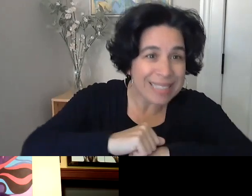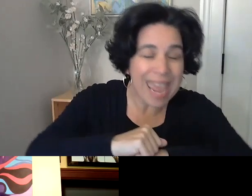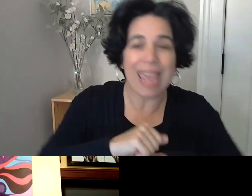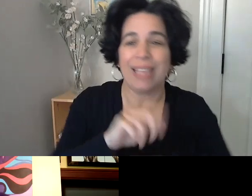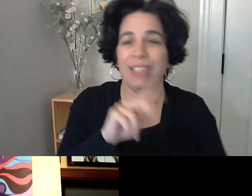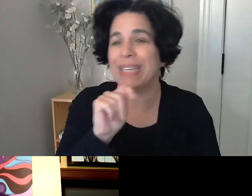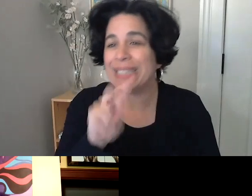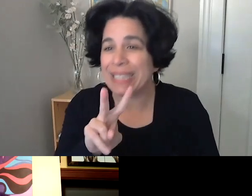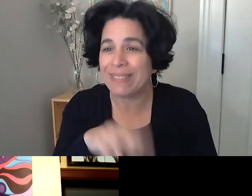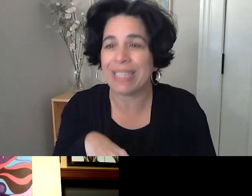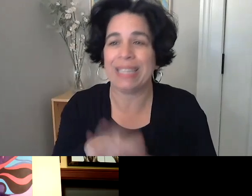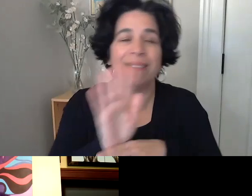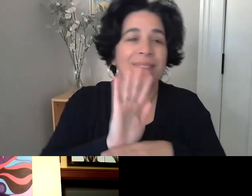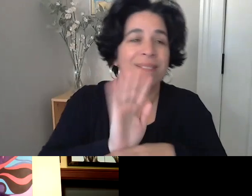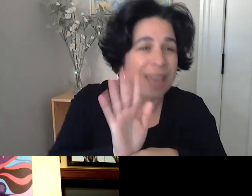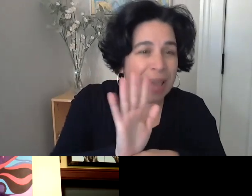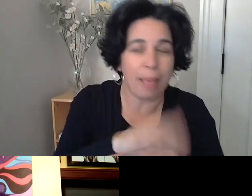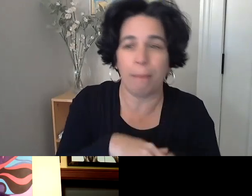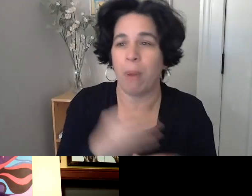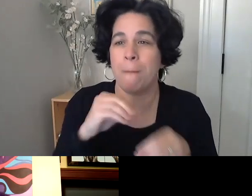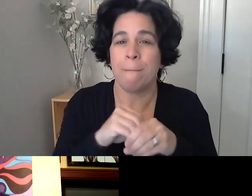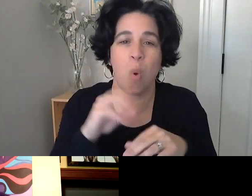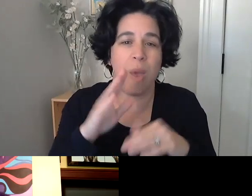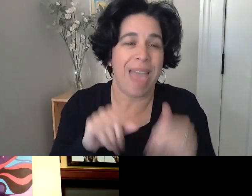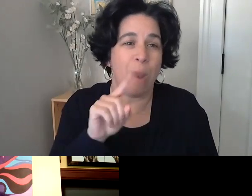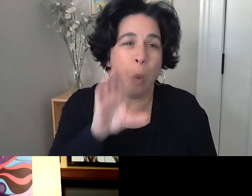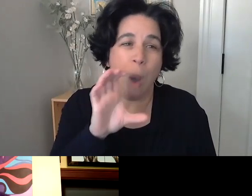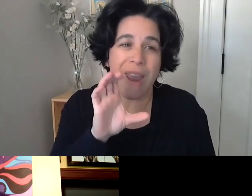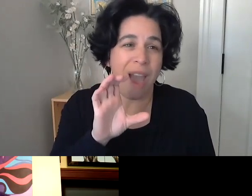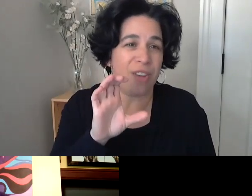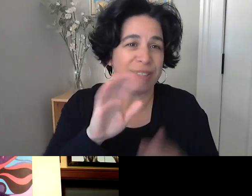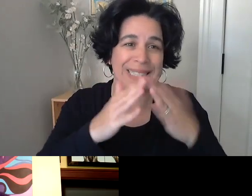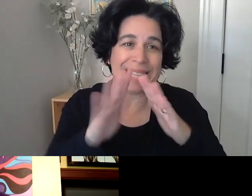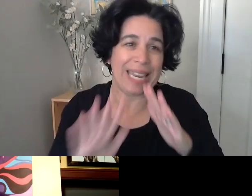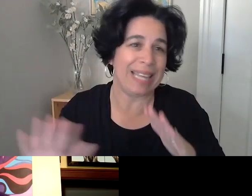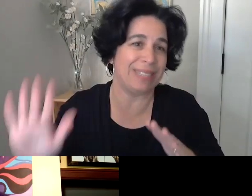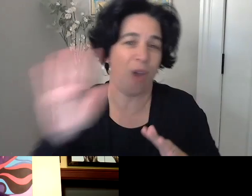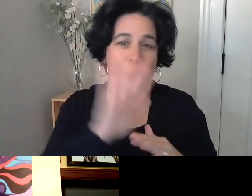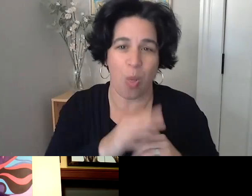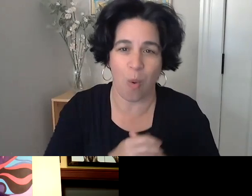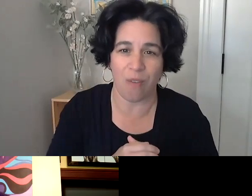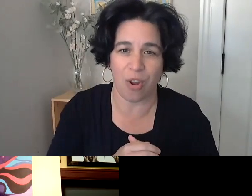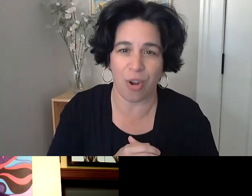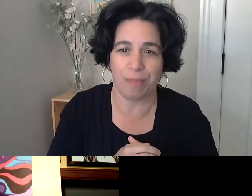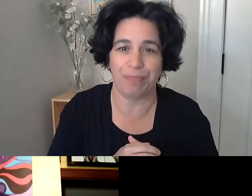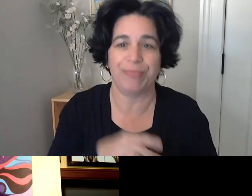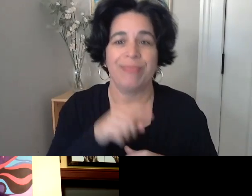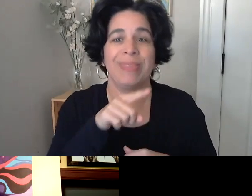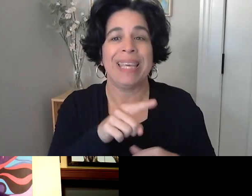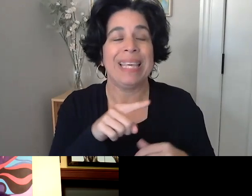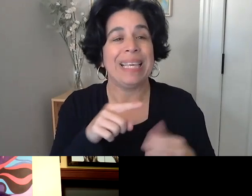He has performed on stage, to television, to film, in more than 100 cities